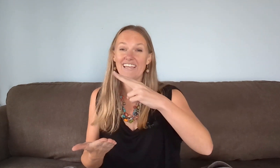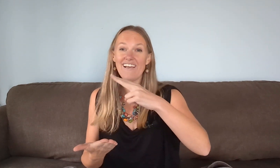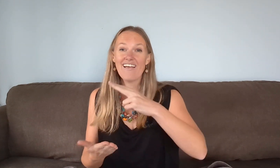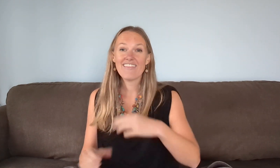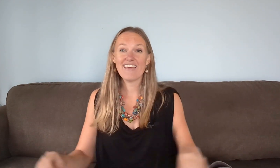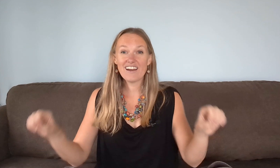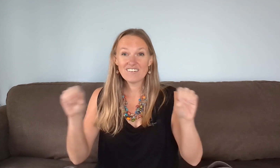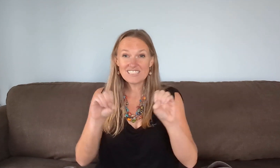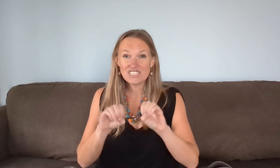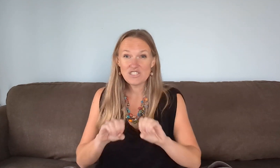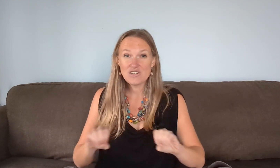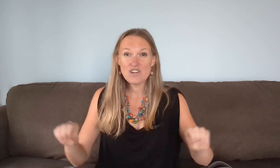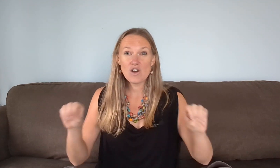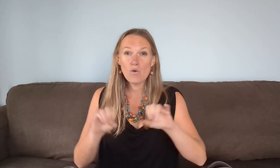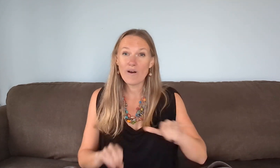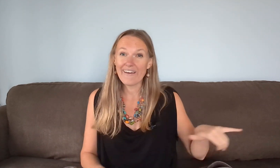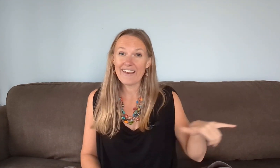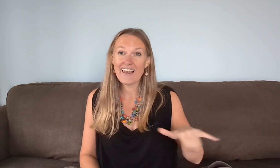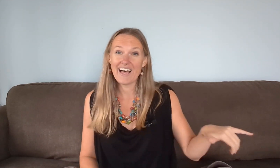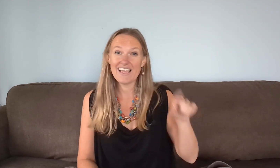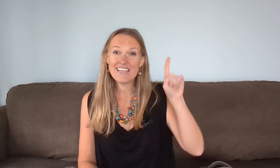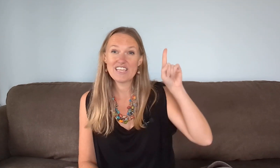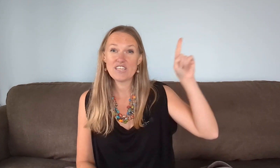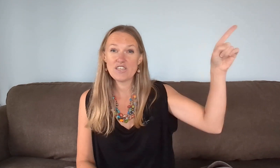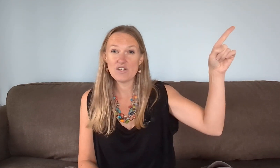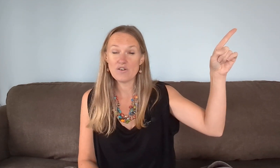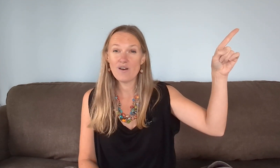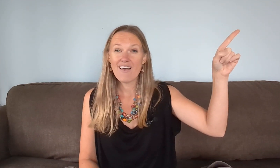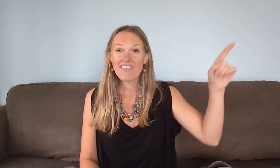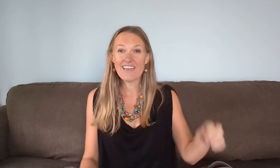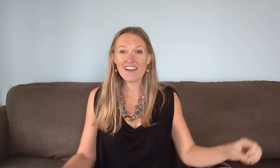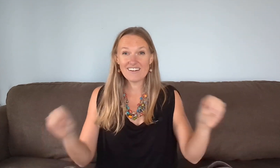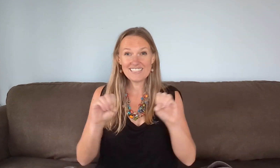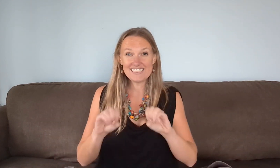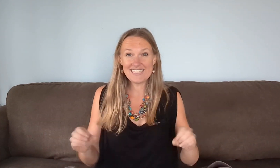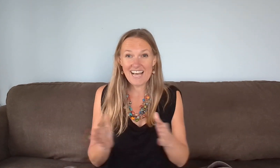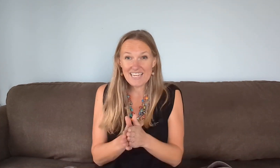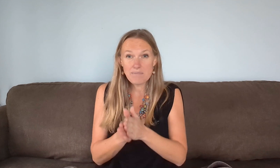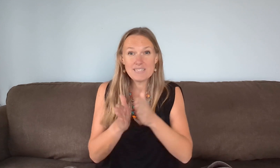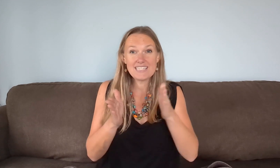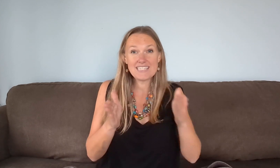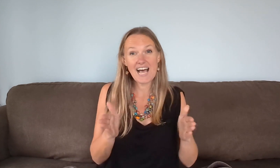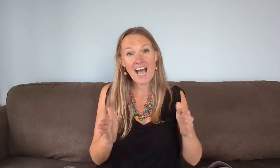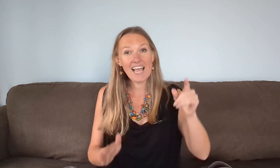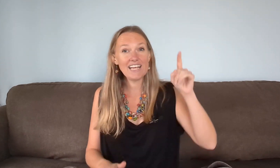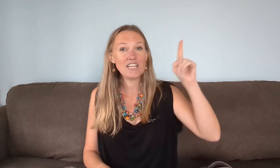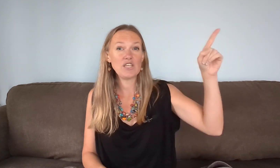holy, there is no one like you. There is none beside